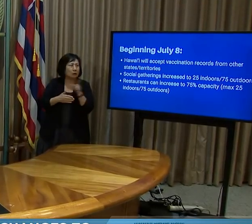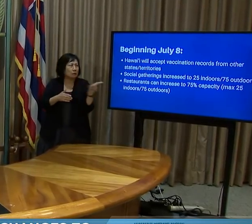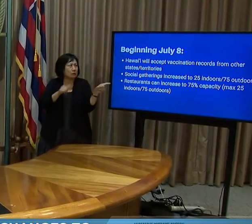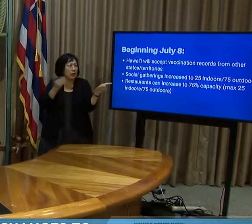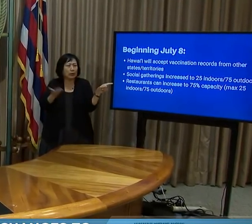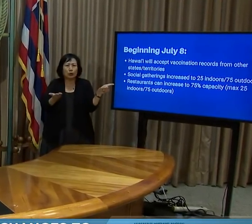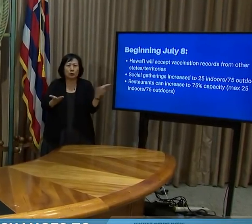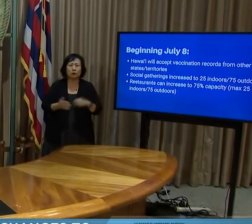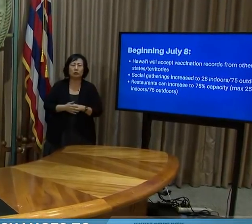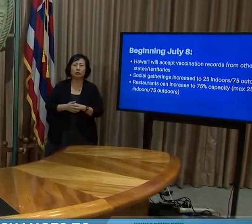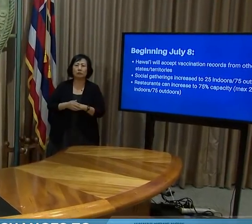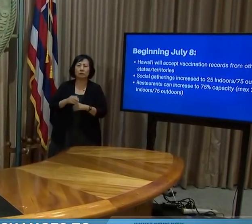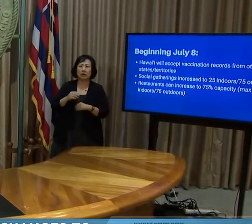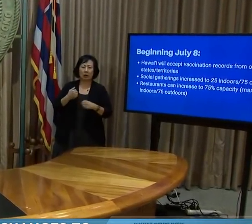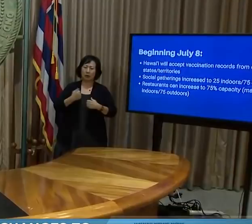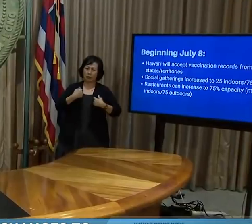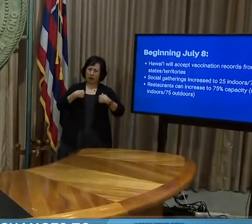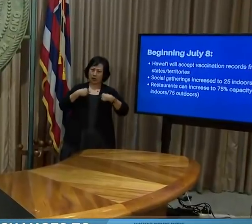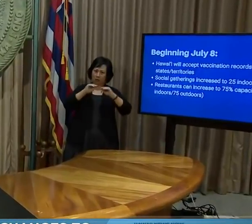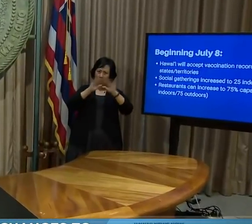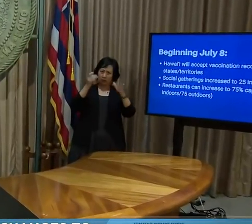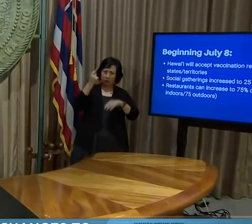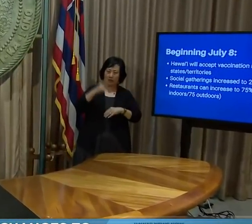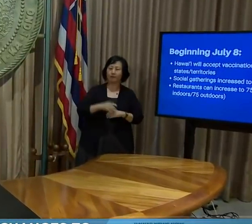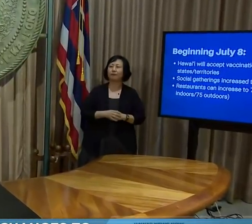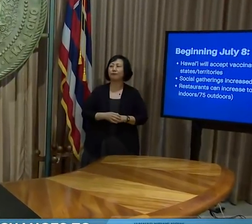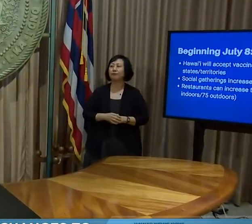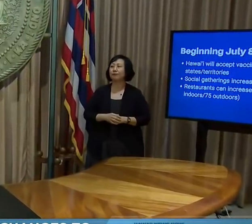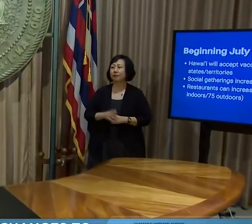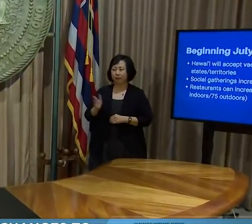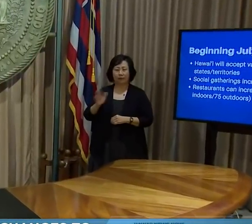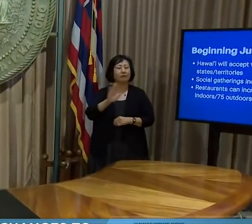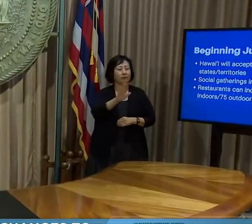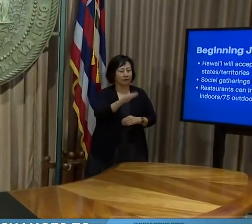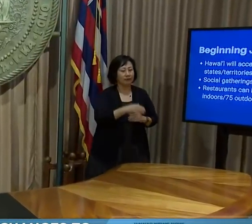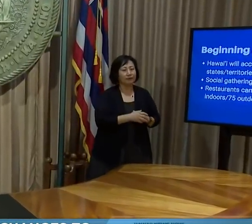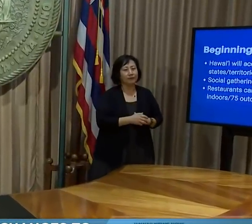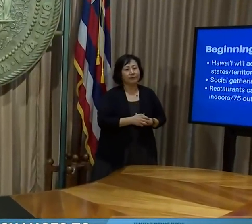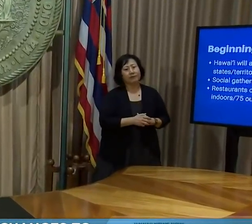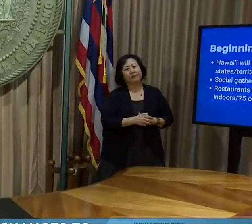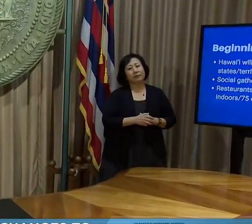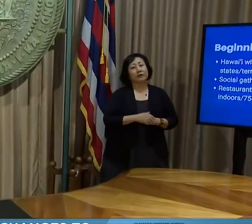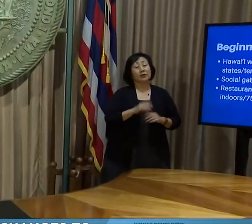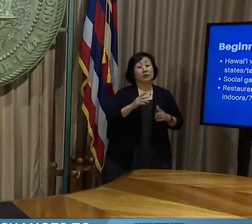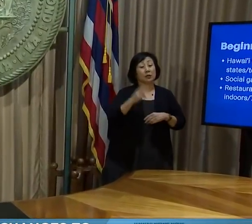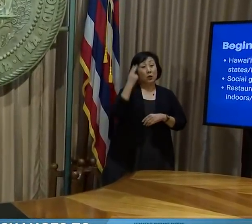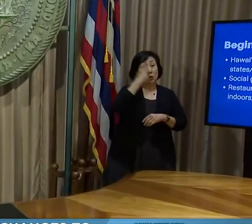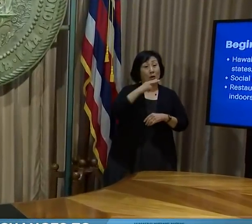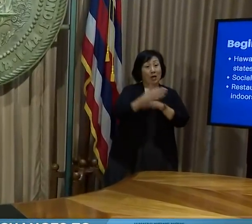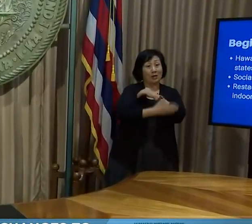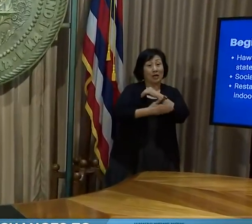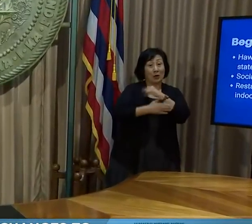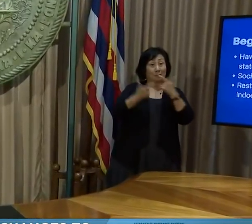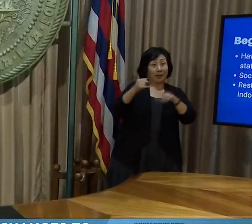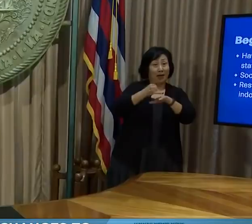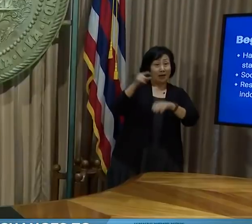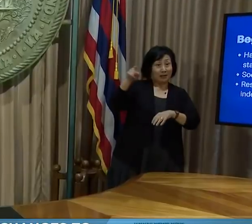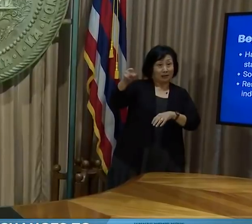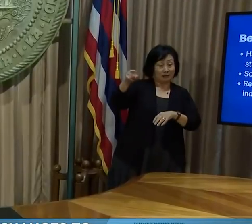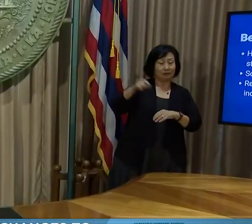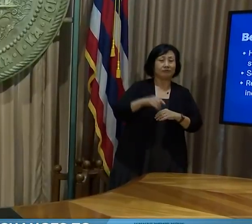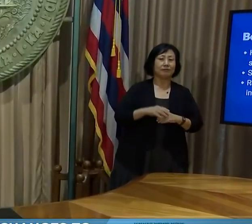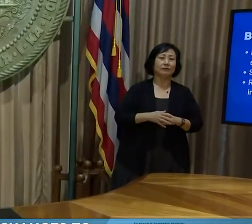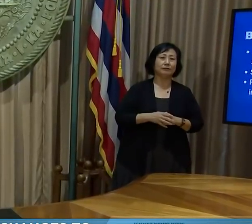represented. I just want to make sure I understand all of that. Yeah, certainly a couple of things. Hawaii County, the island